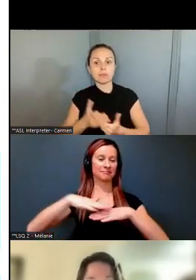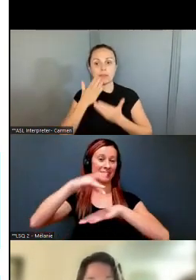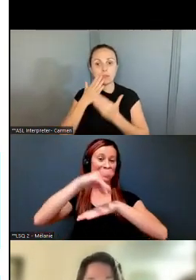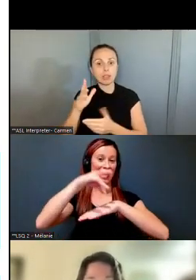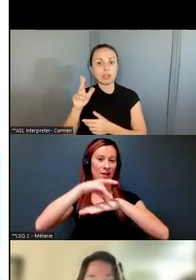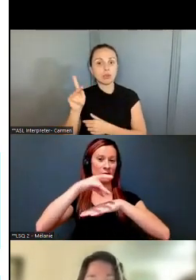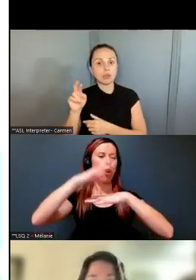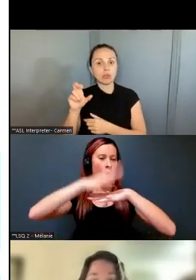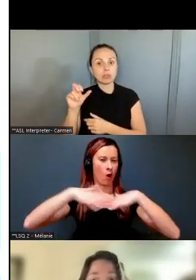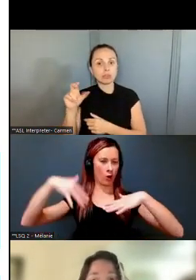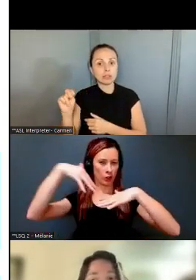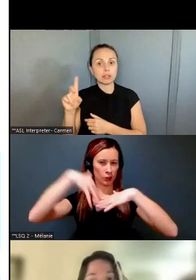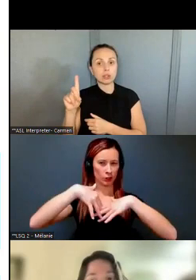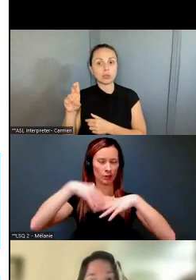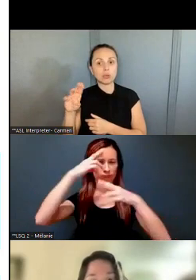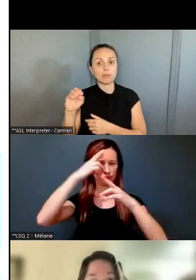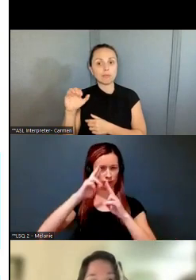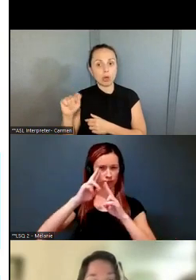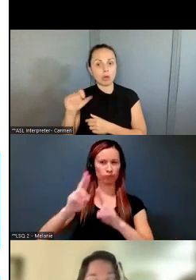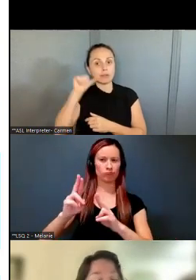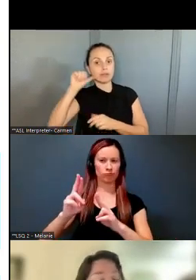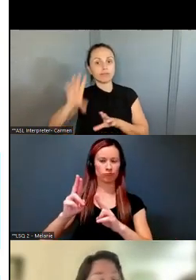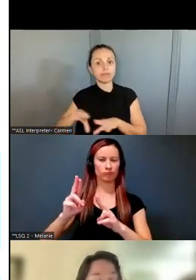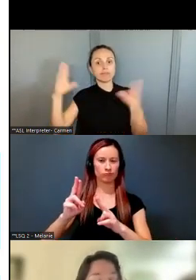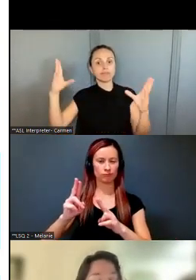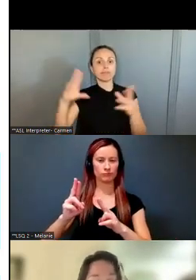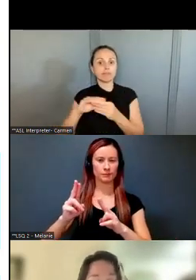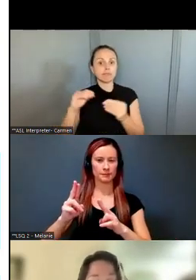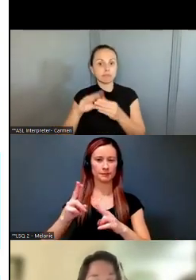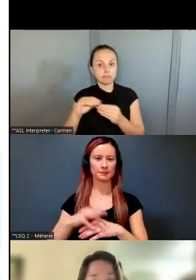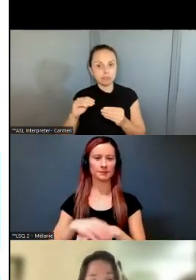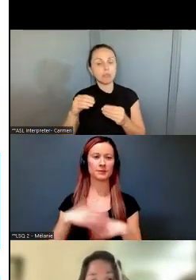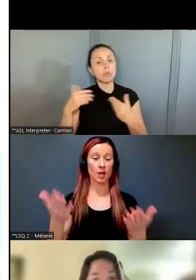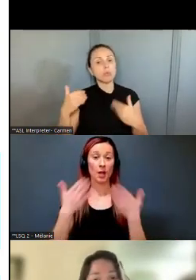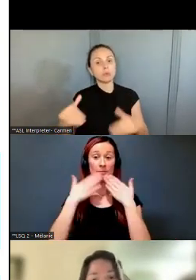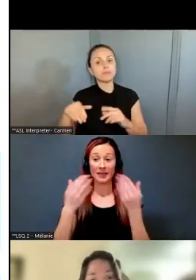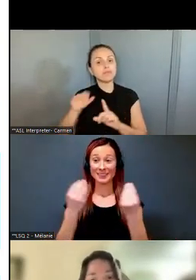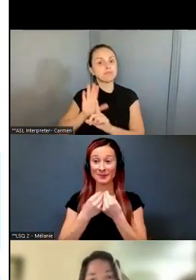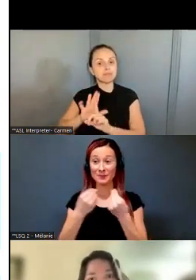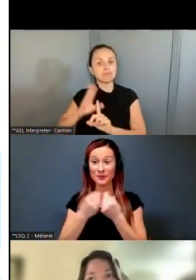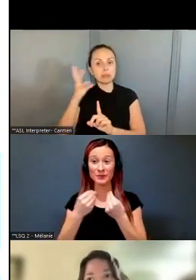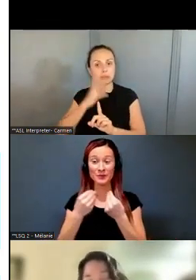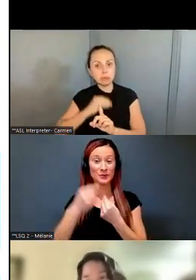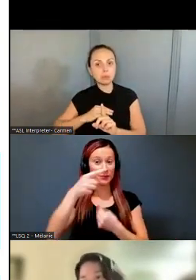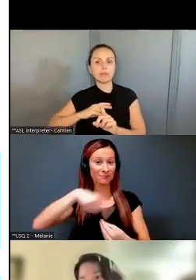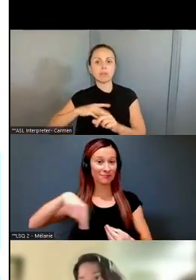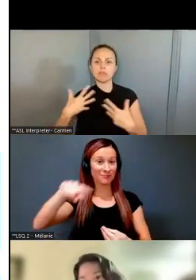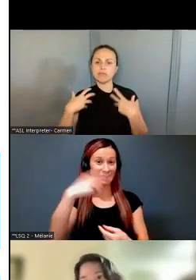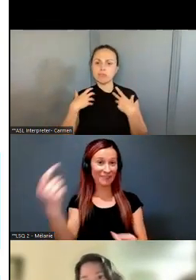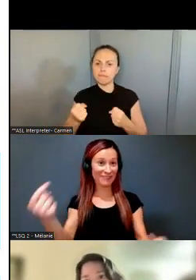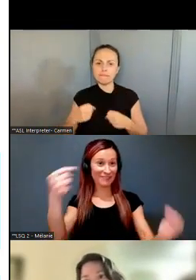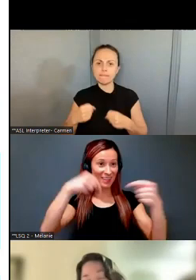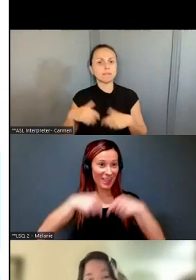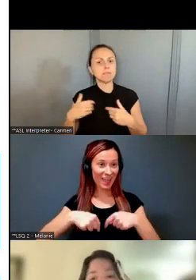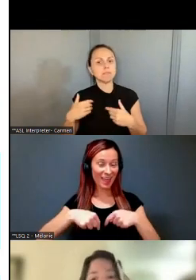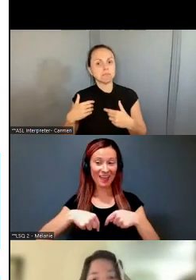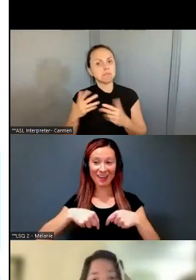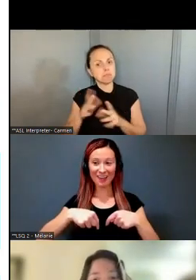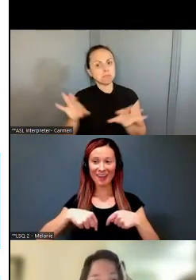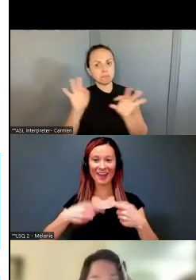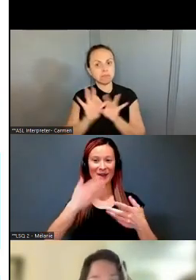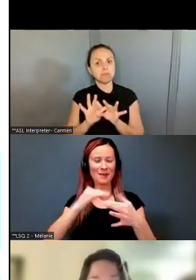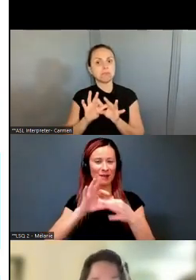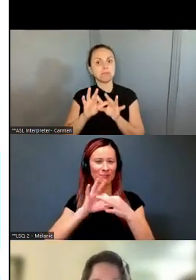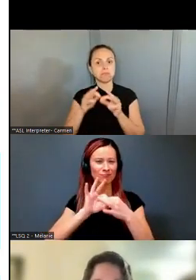Kirsten Dumont for opening our conference yesterday with such beautiful, courageous, and